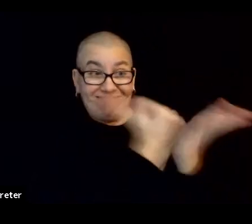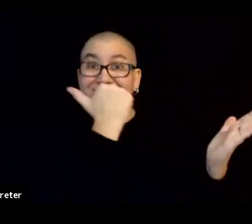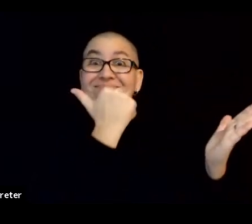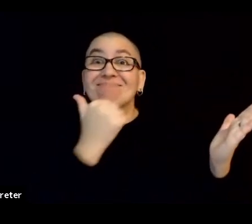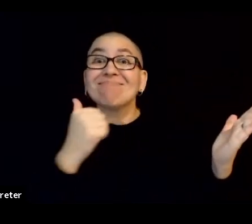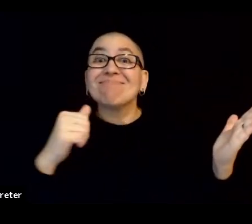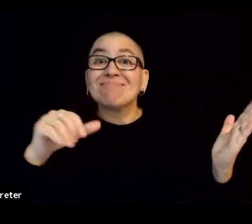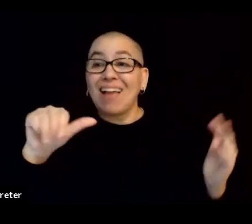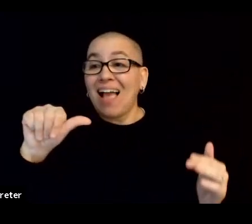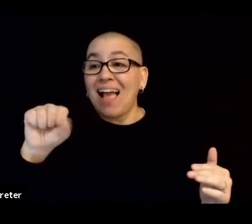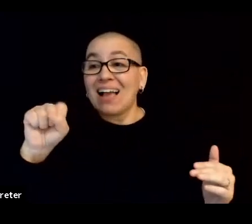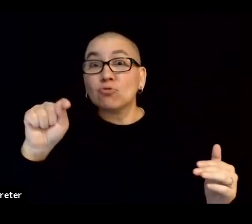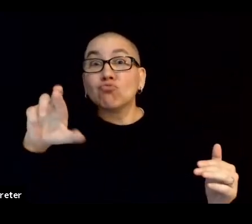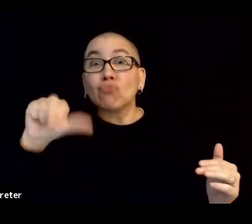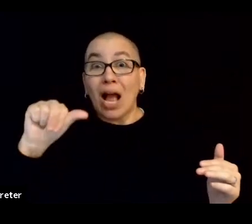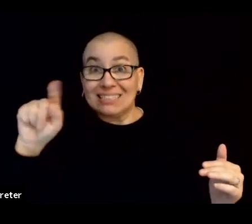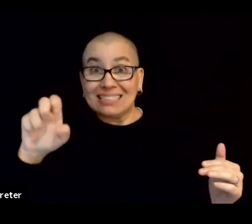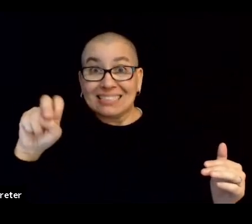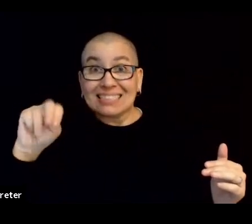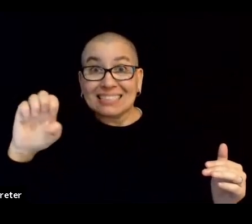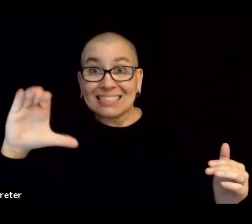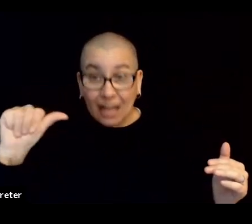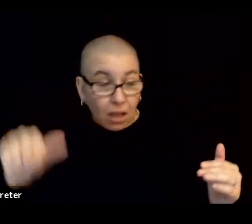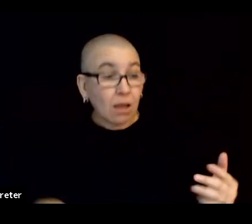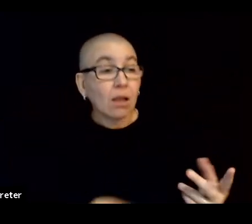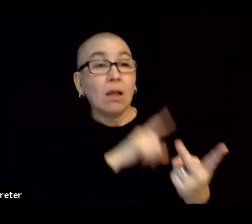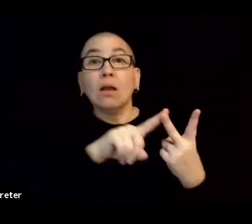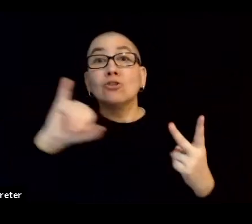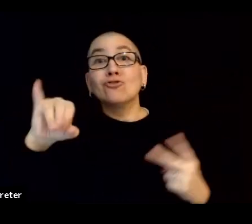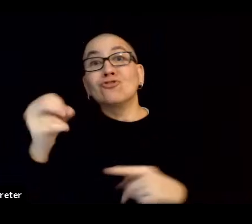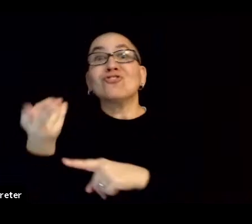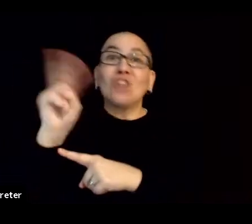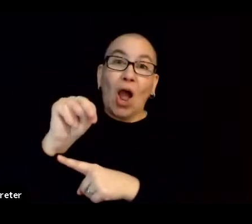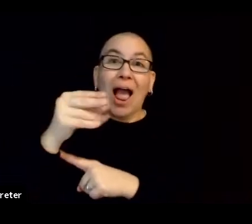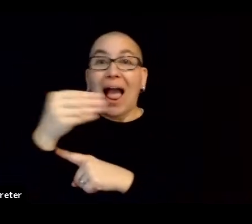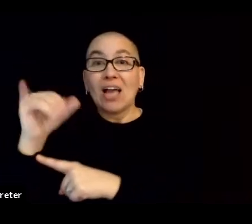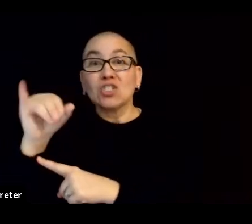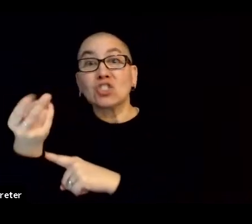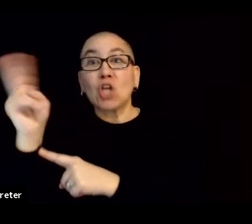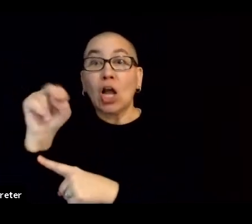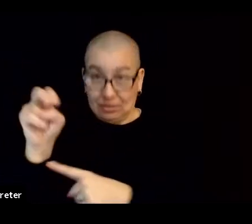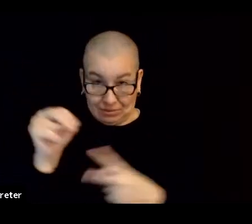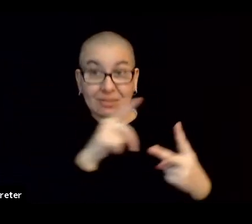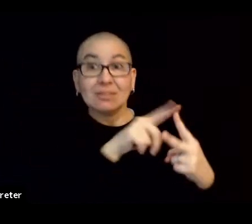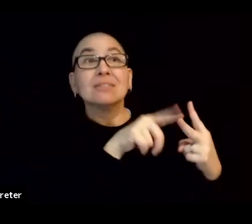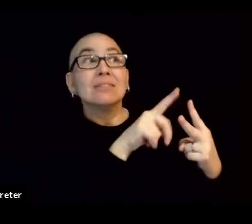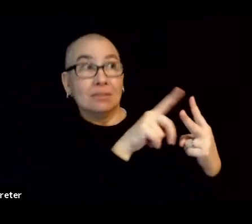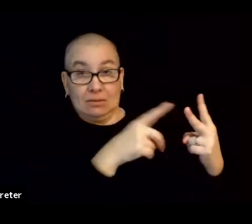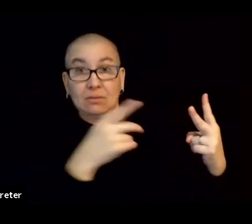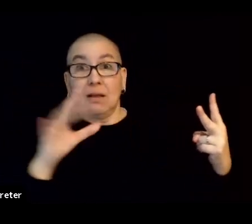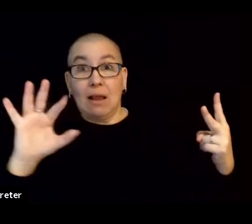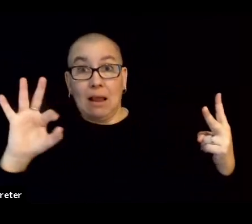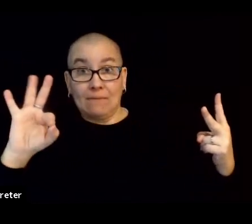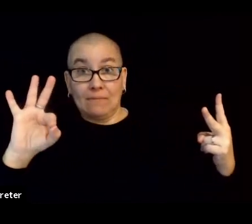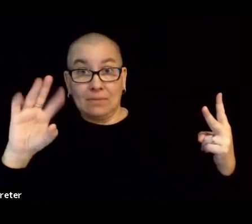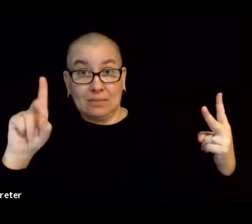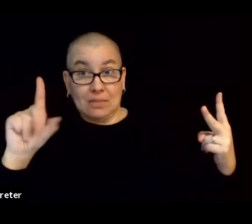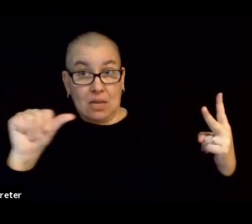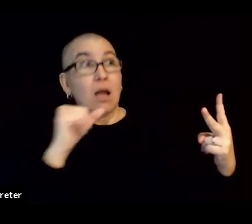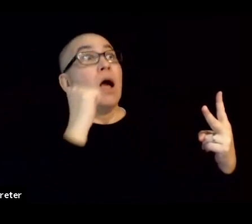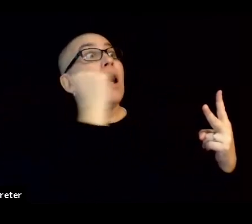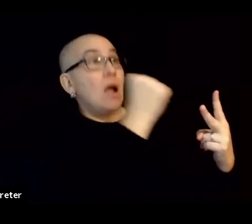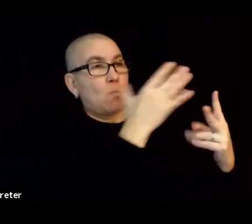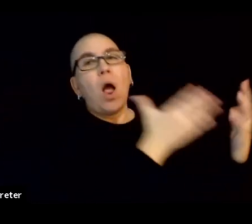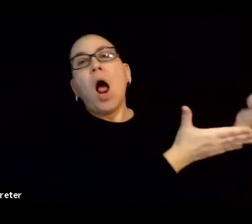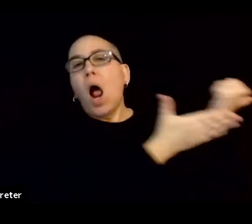think President-elect Biden understands this. He said it, he better deliver. Because I think the one thing that, you